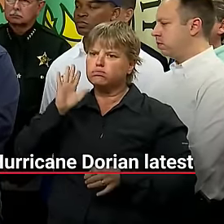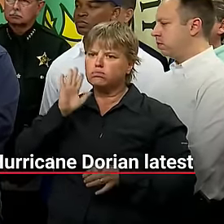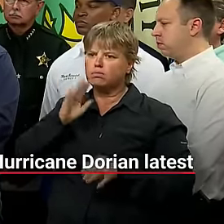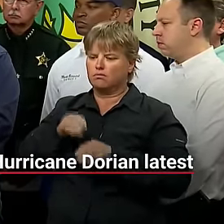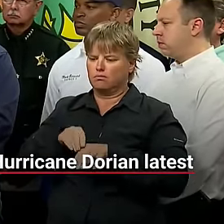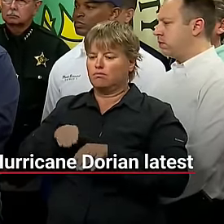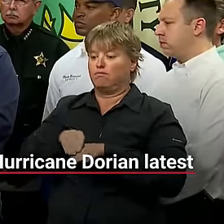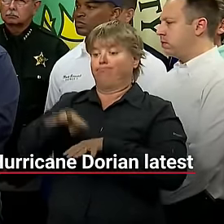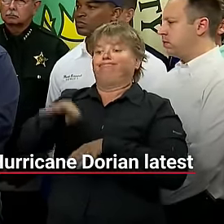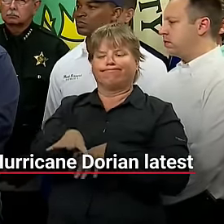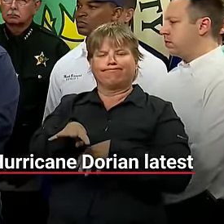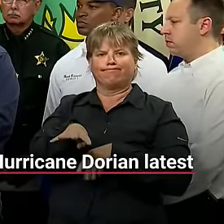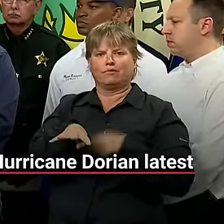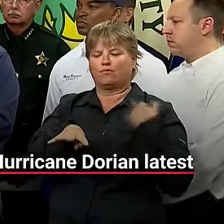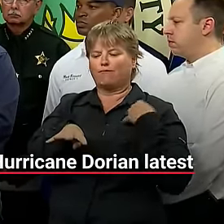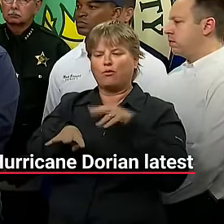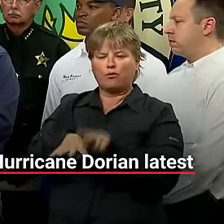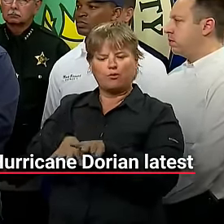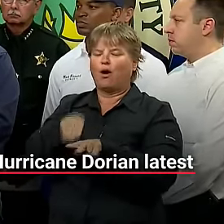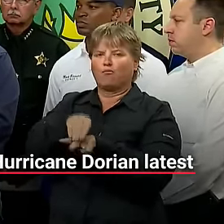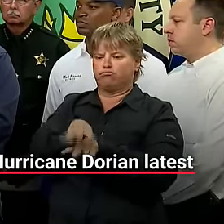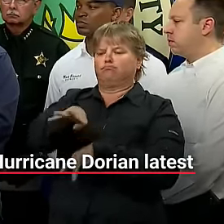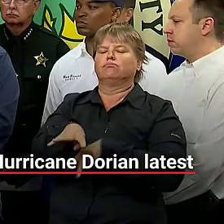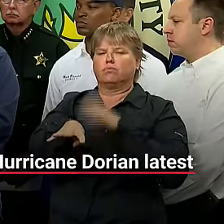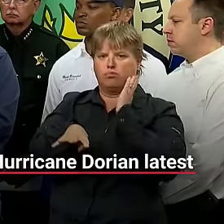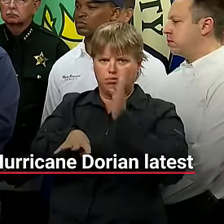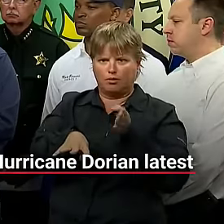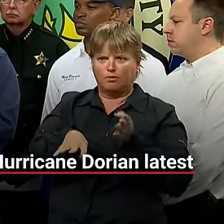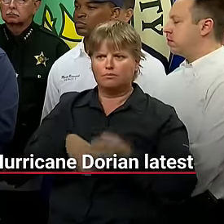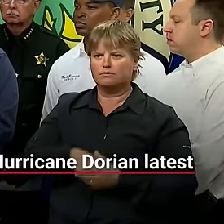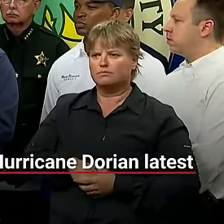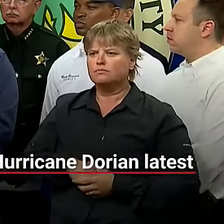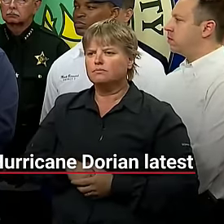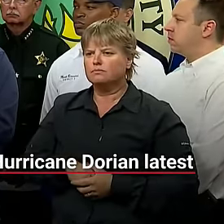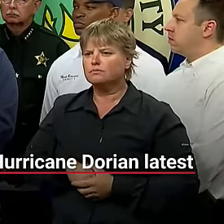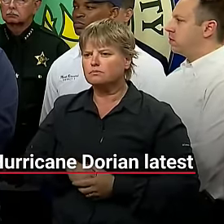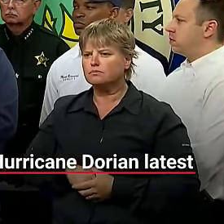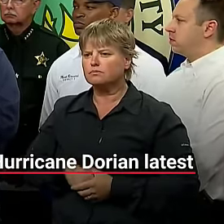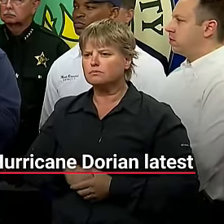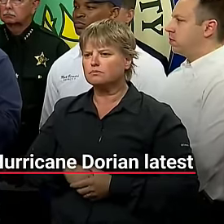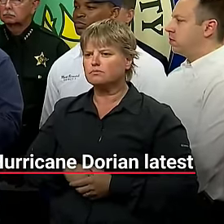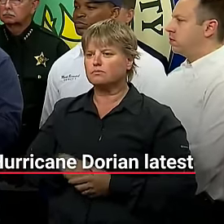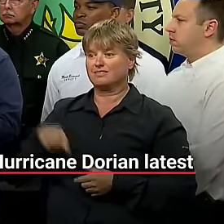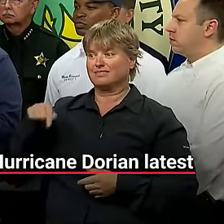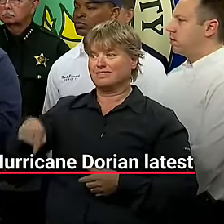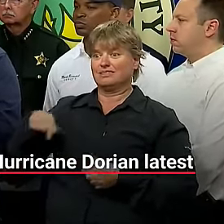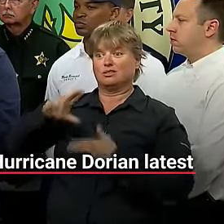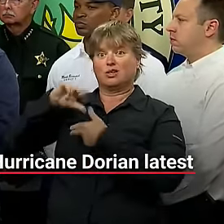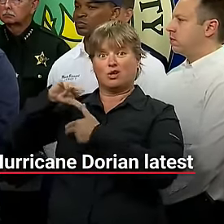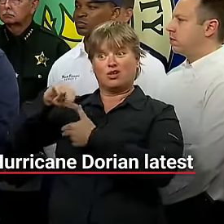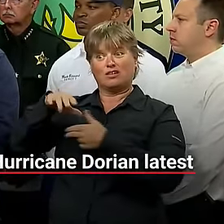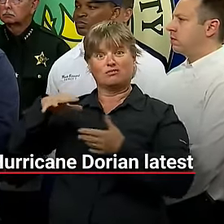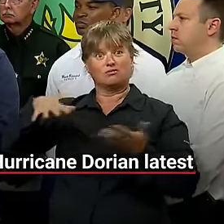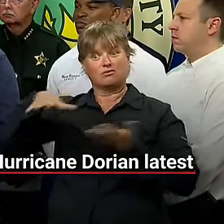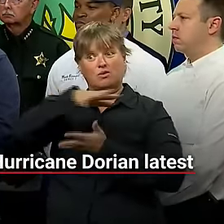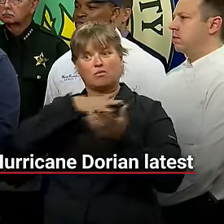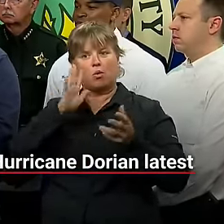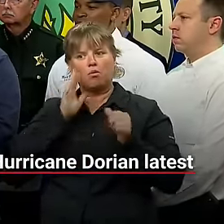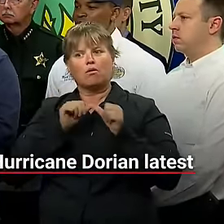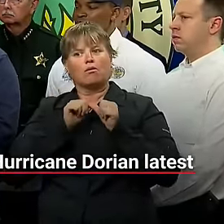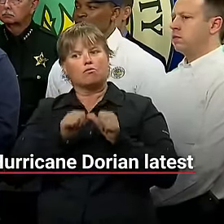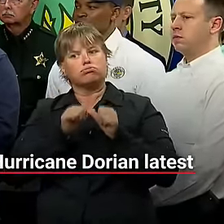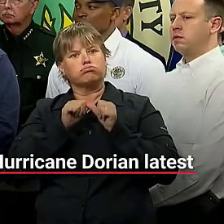I would just say this is the one constant on this storm. You know, the track has been here or there, and there's been a lot